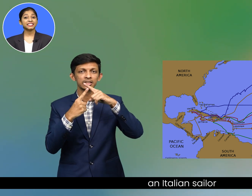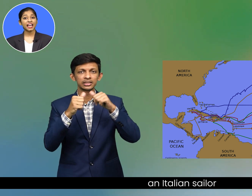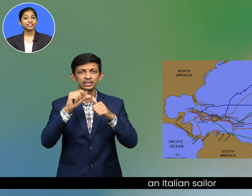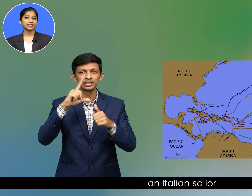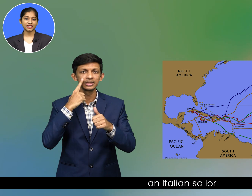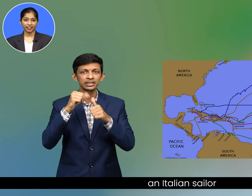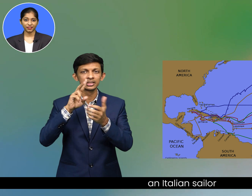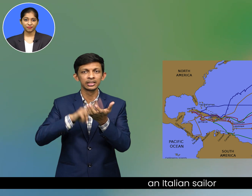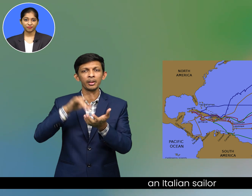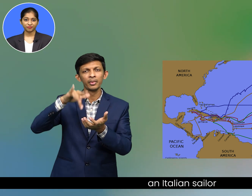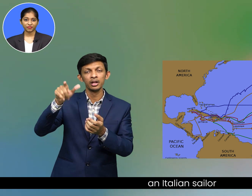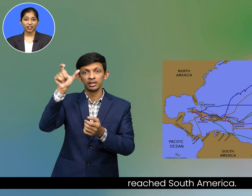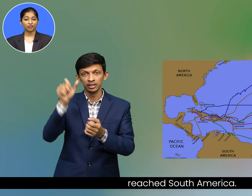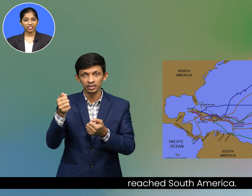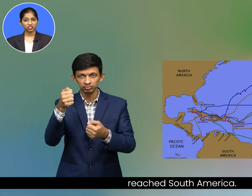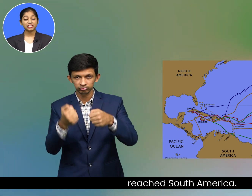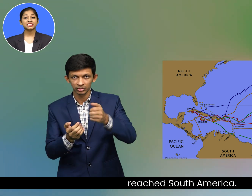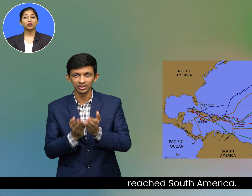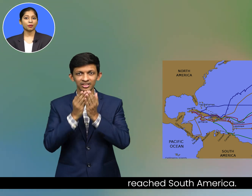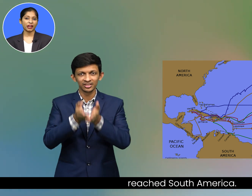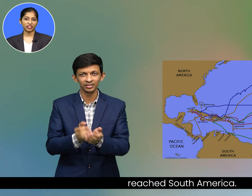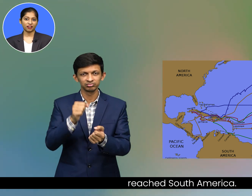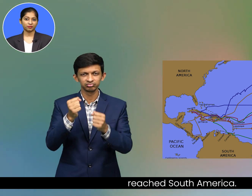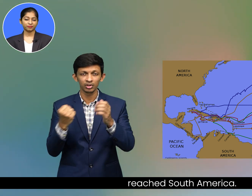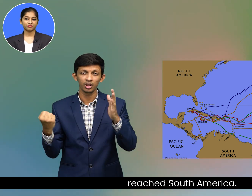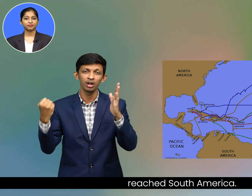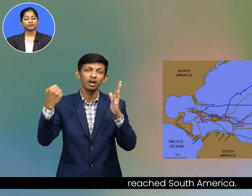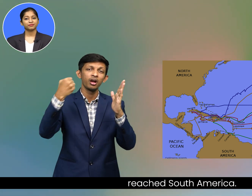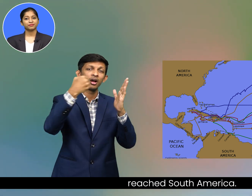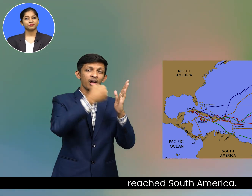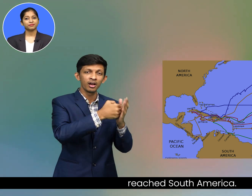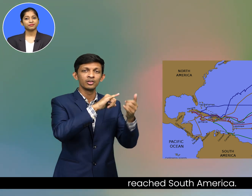an Italian sailor, reached South America.